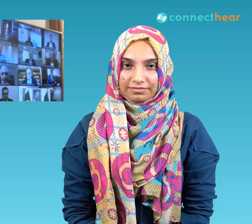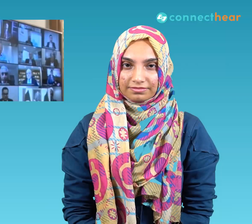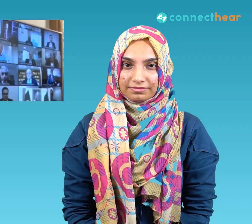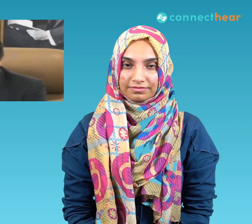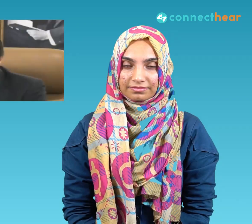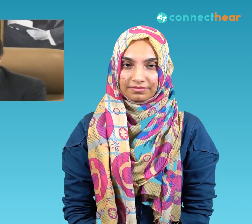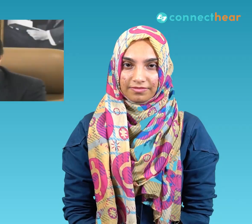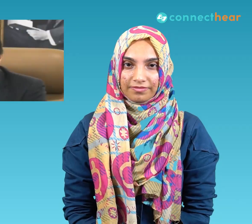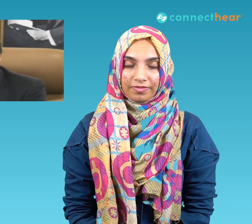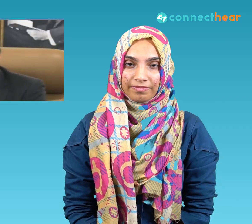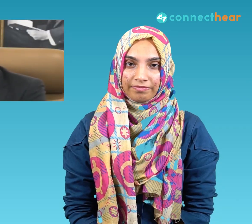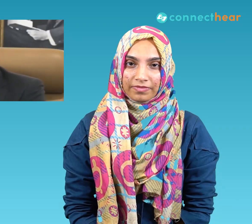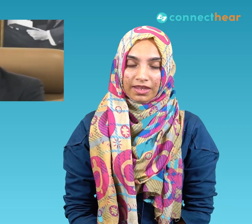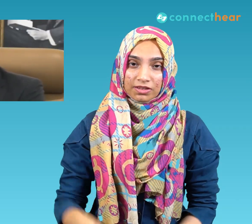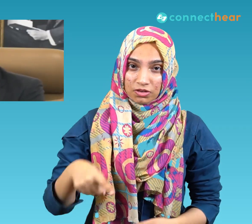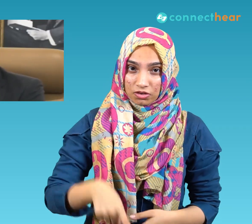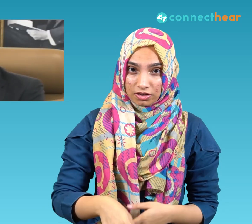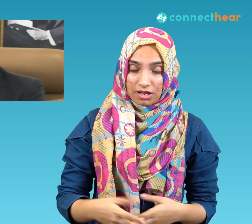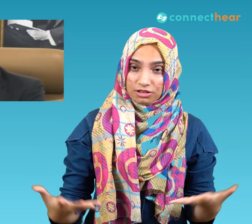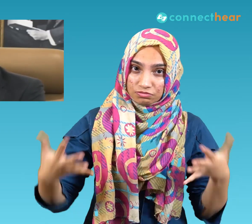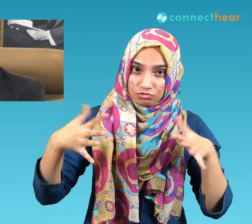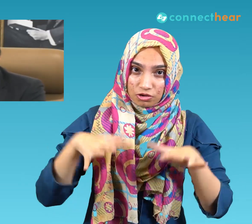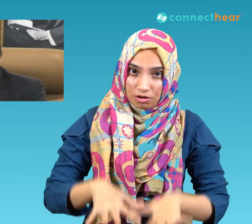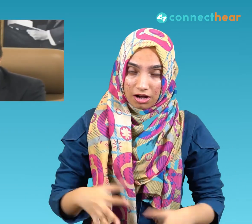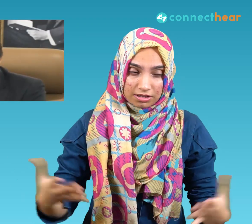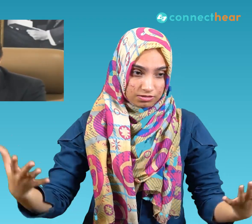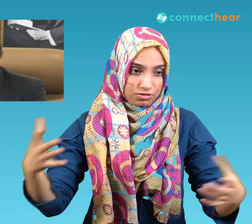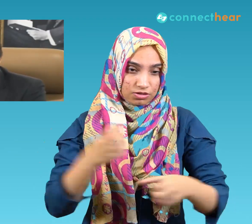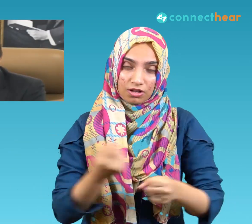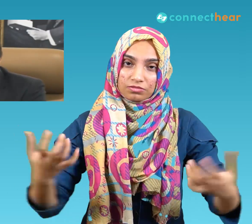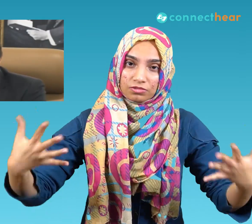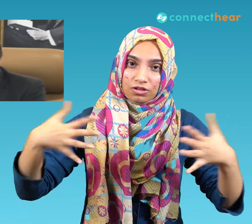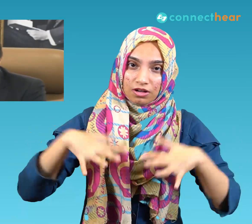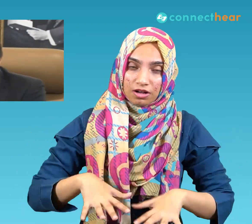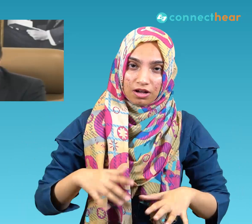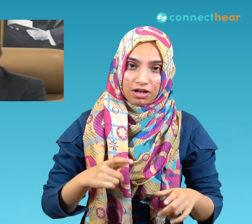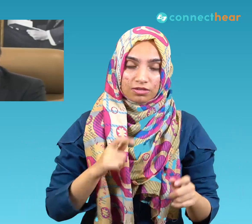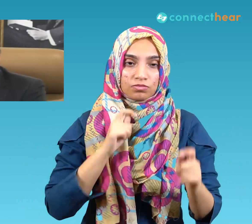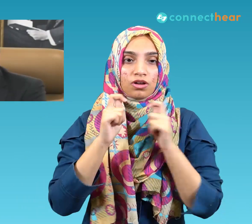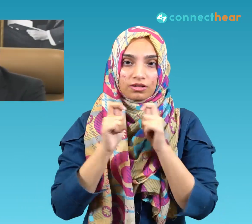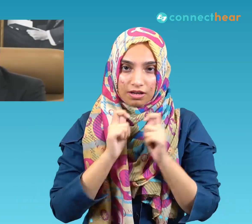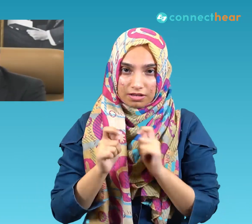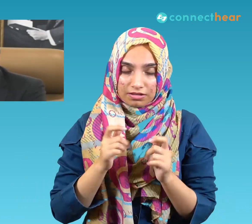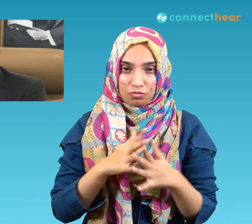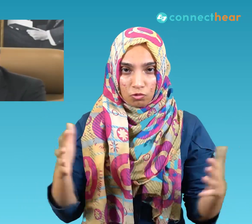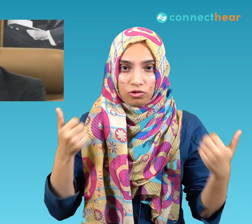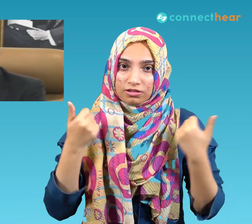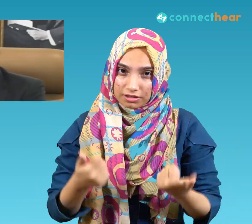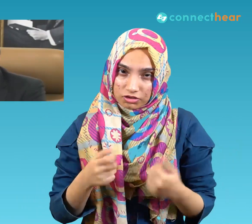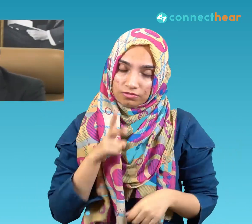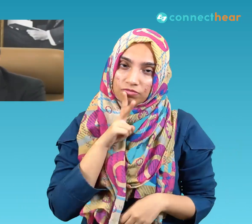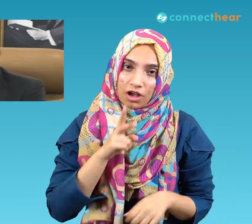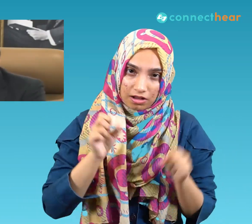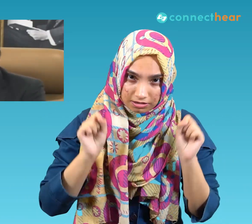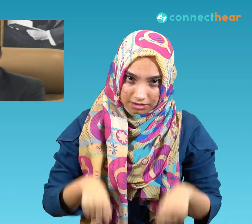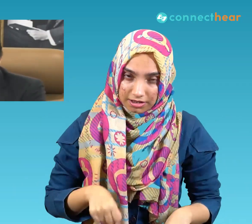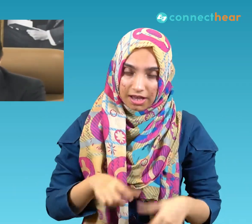It's a pleasure to be talking again on the World Economic Forum. And as I've always felt, this is a